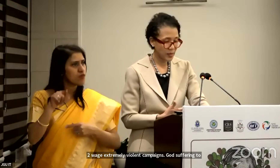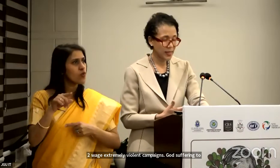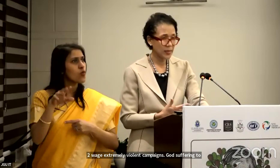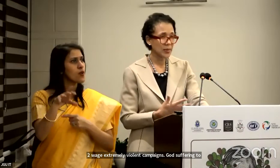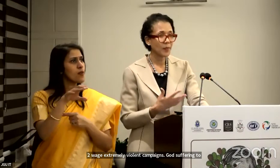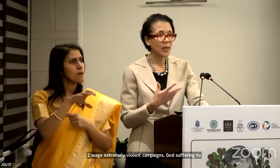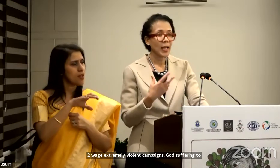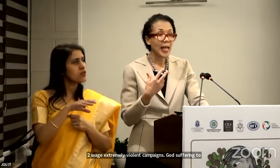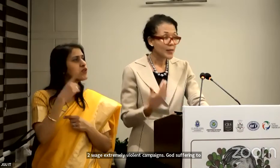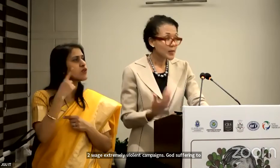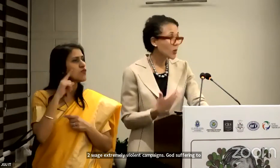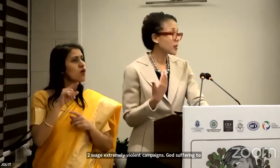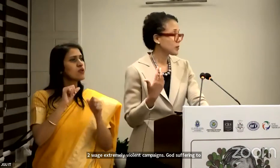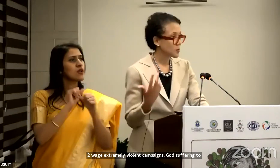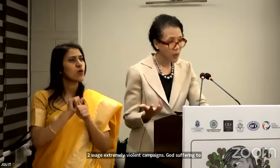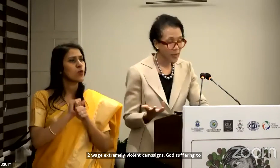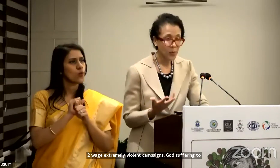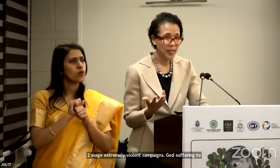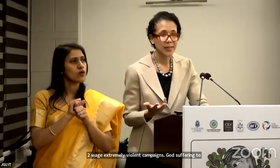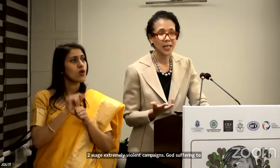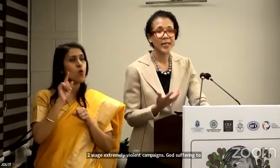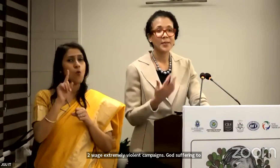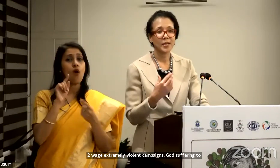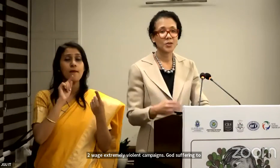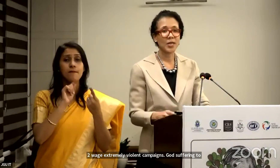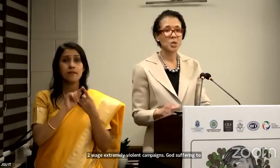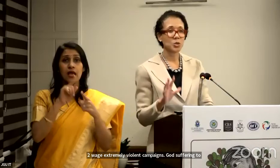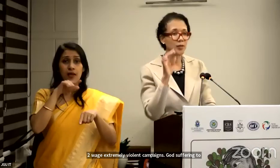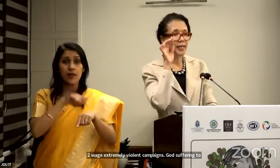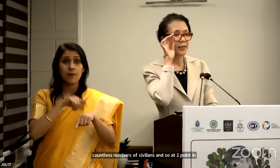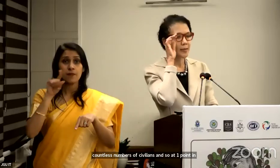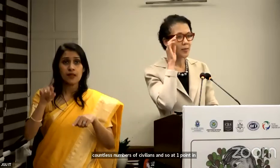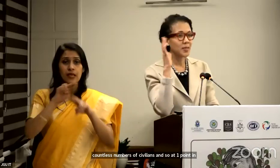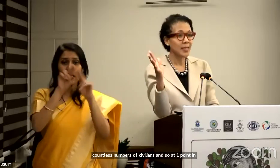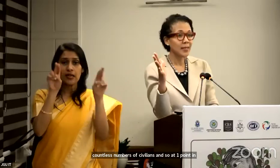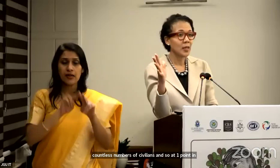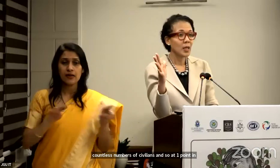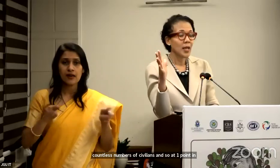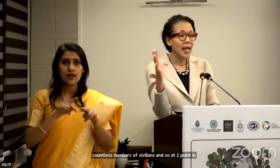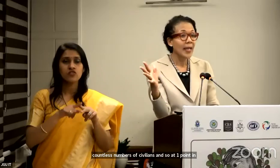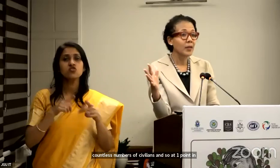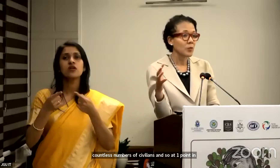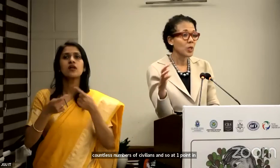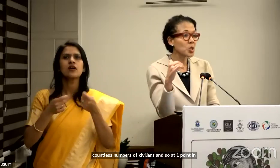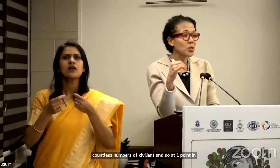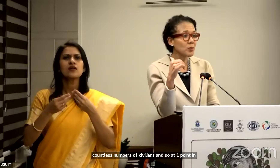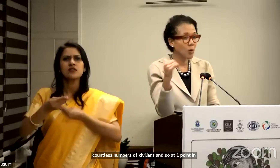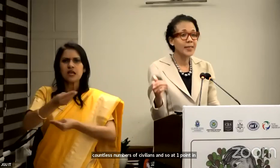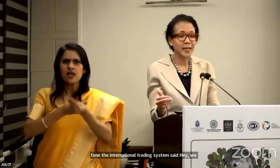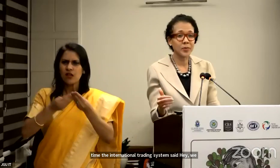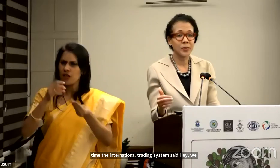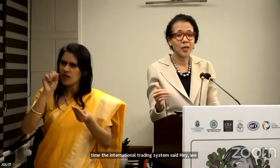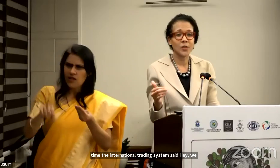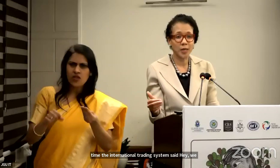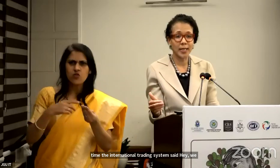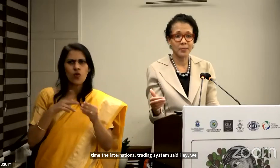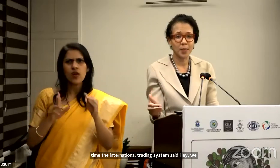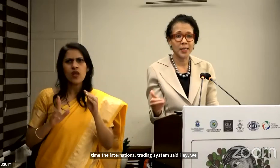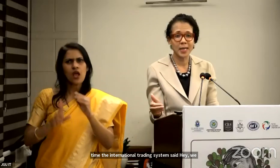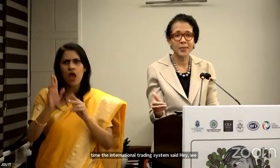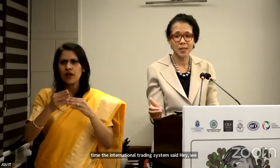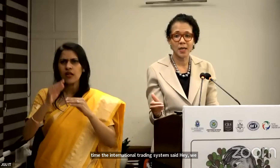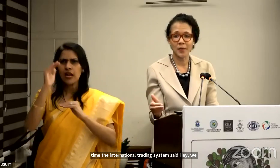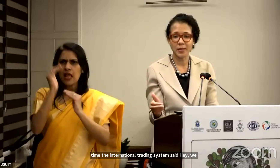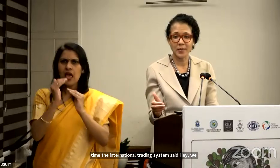of civilians. And so at one point in time, the international trading system said, hey, we should crack down on the trade in